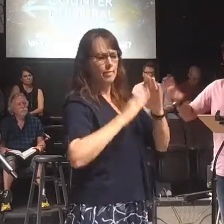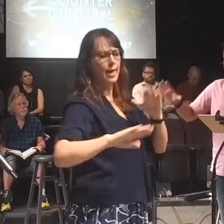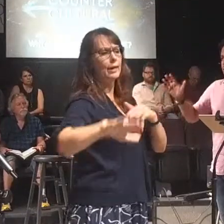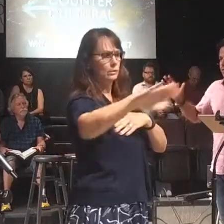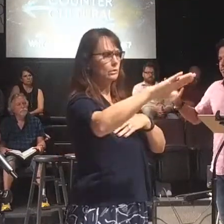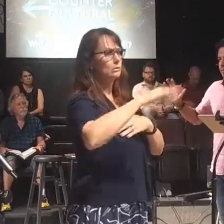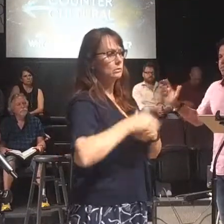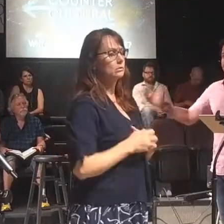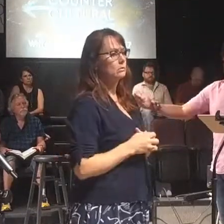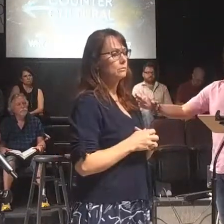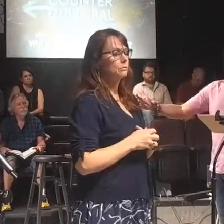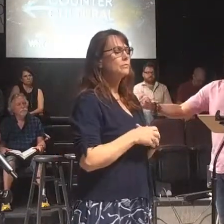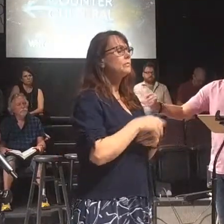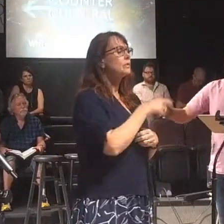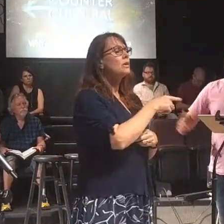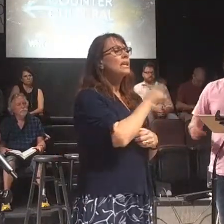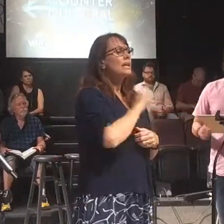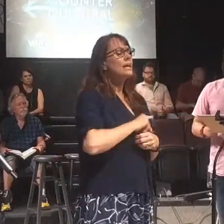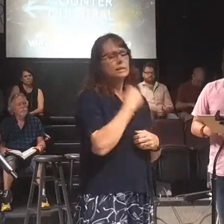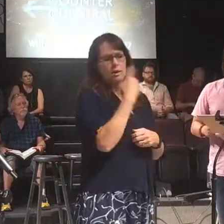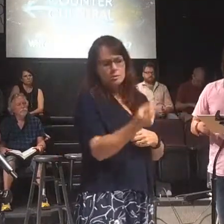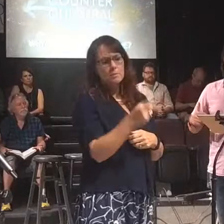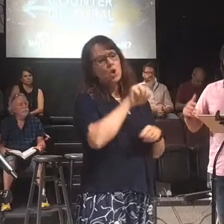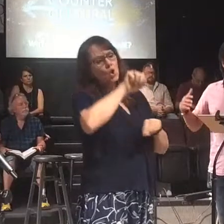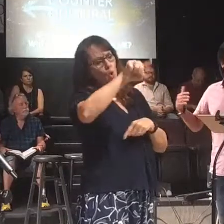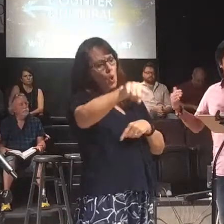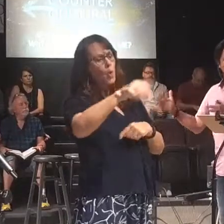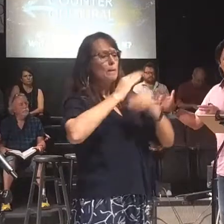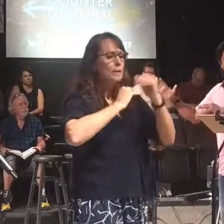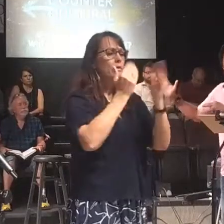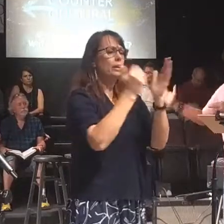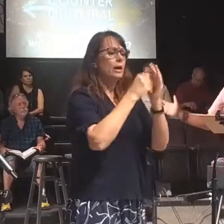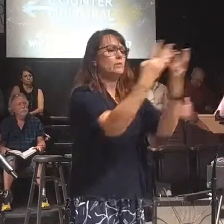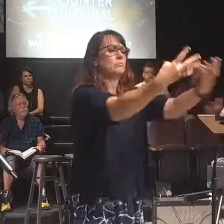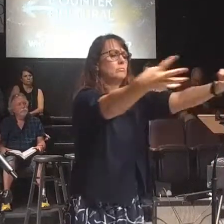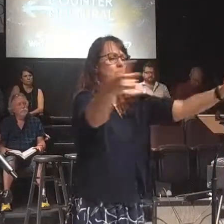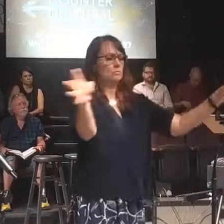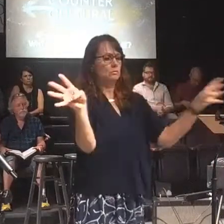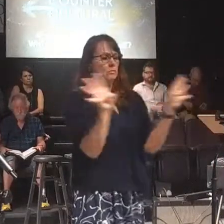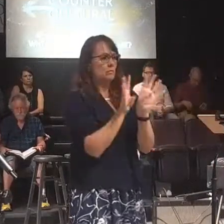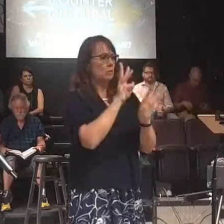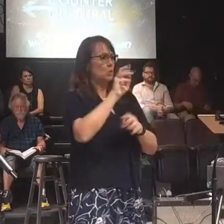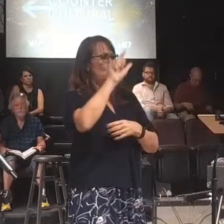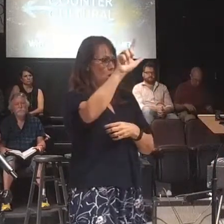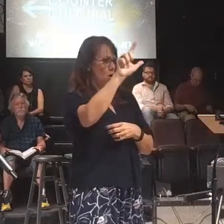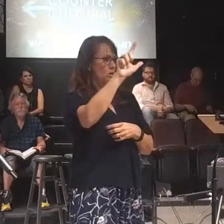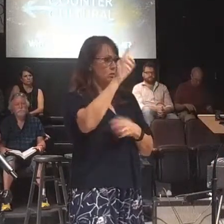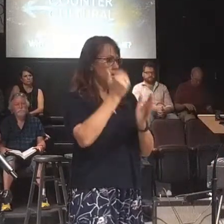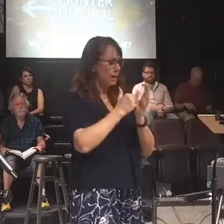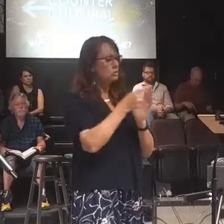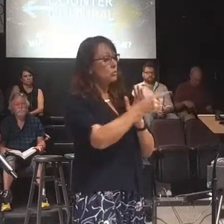and he says, go and rebuild the walls around Jerusalem. So there's this other wave of effort, right?